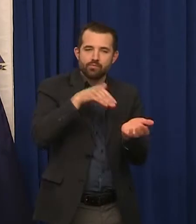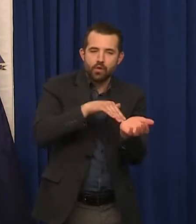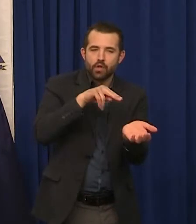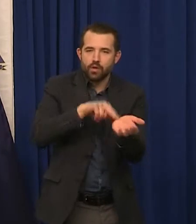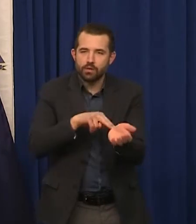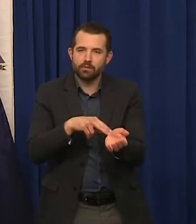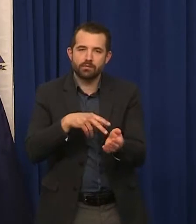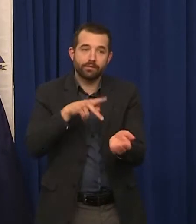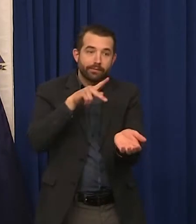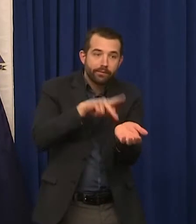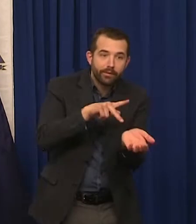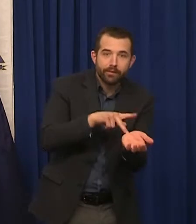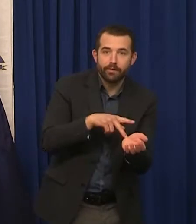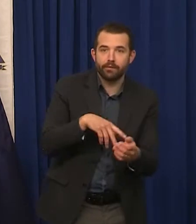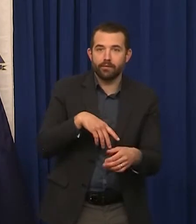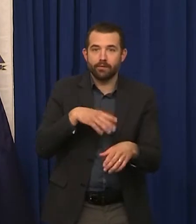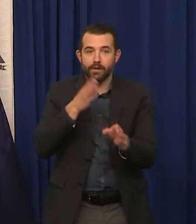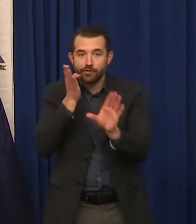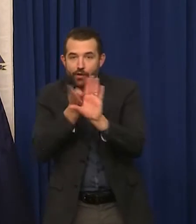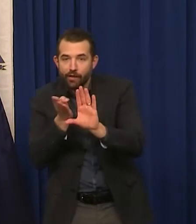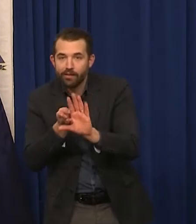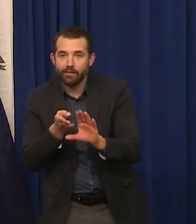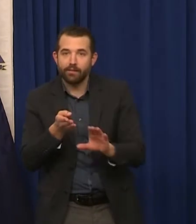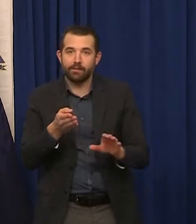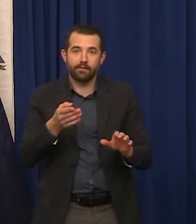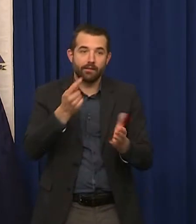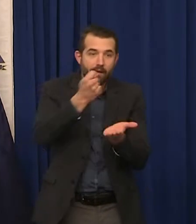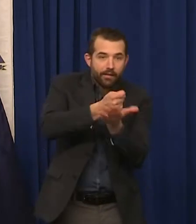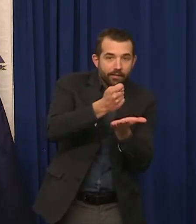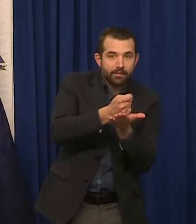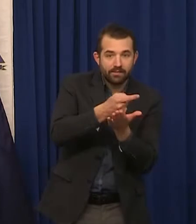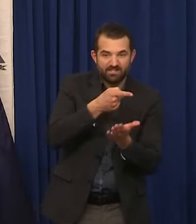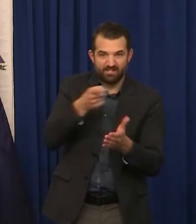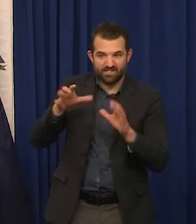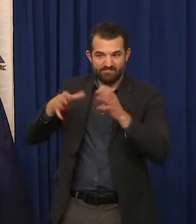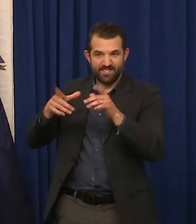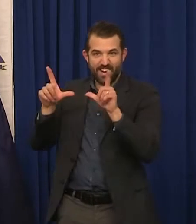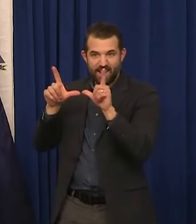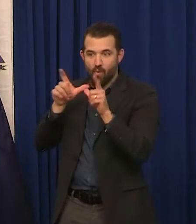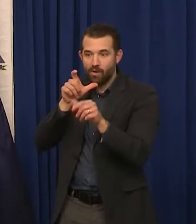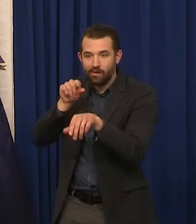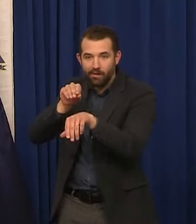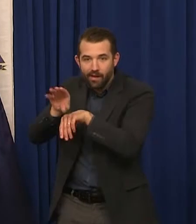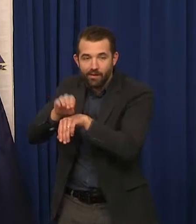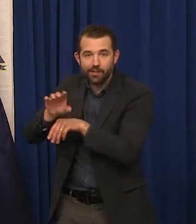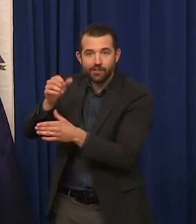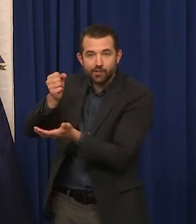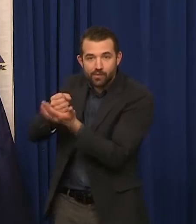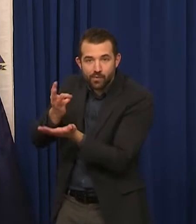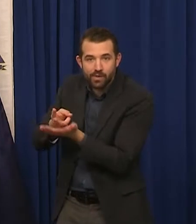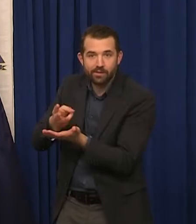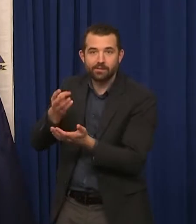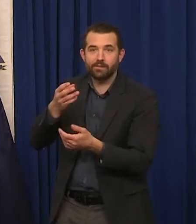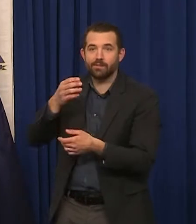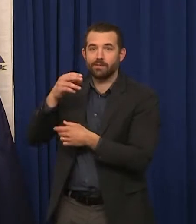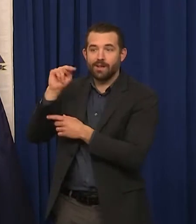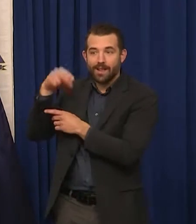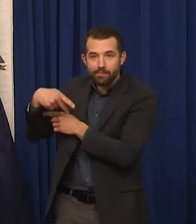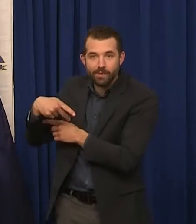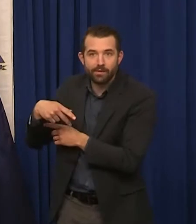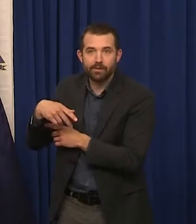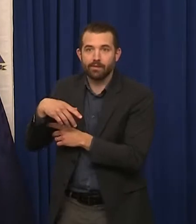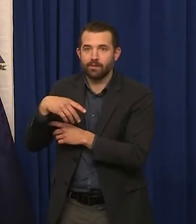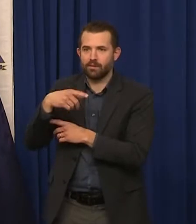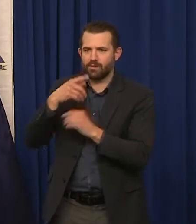psychiatrists, psychologists, therapists, social workers, nurse practitioners, and other